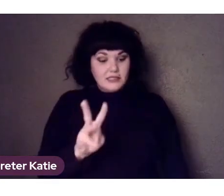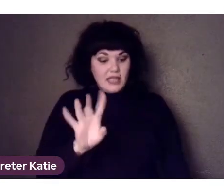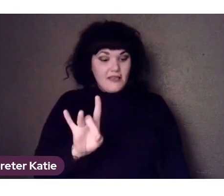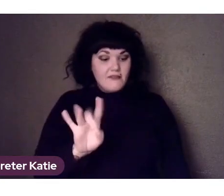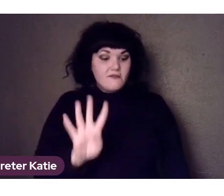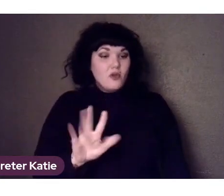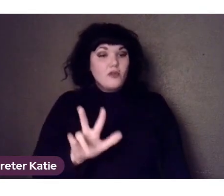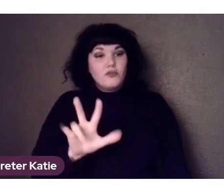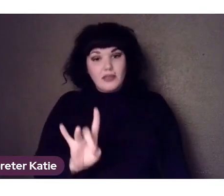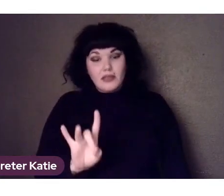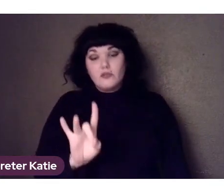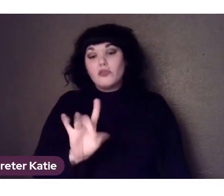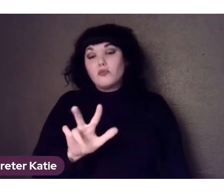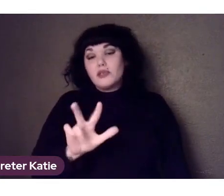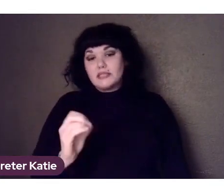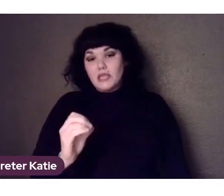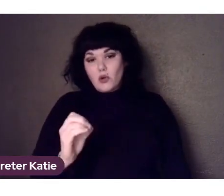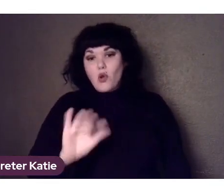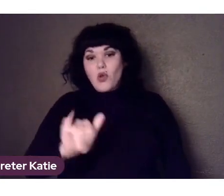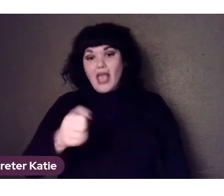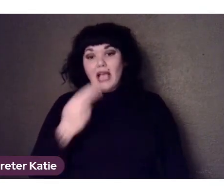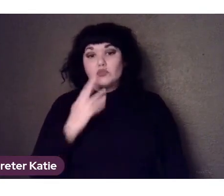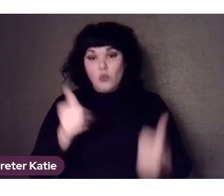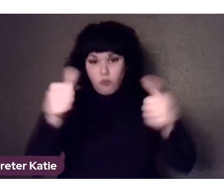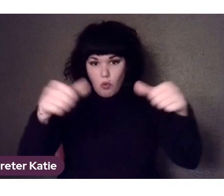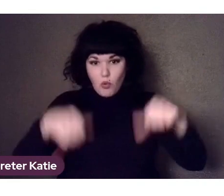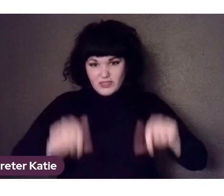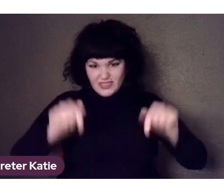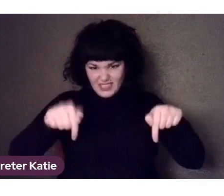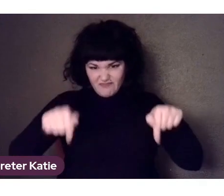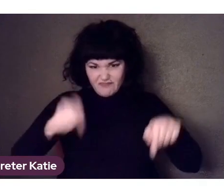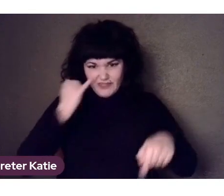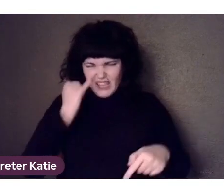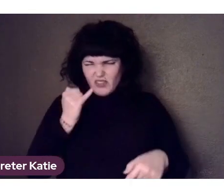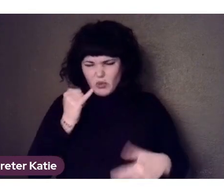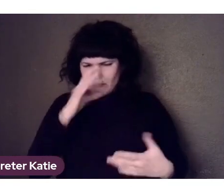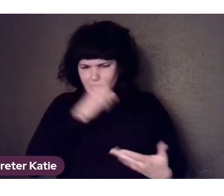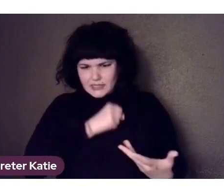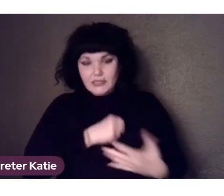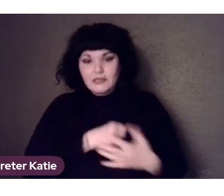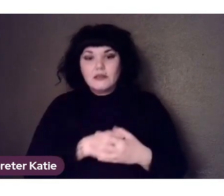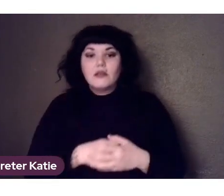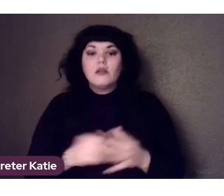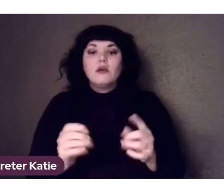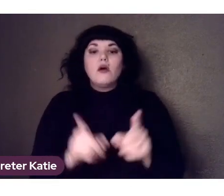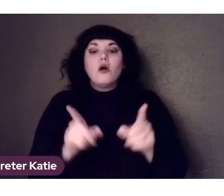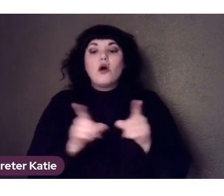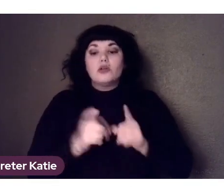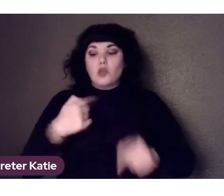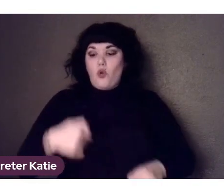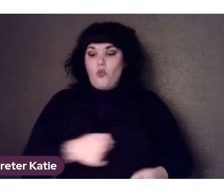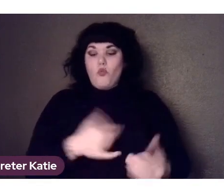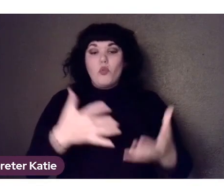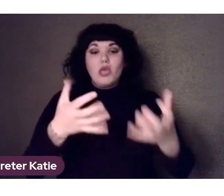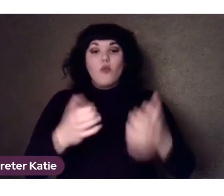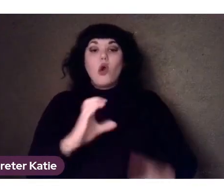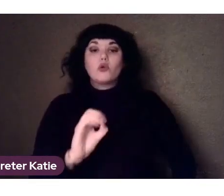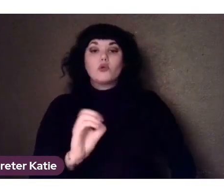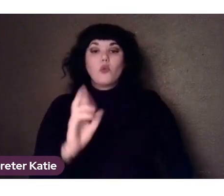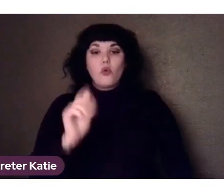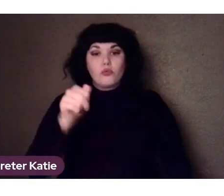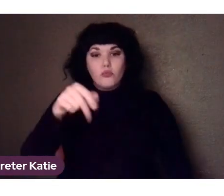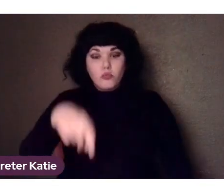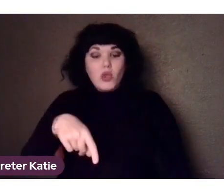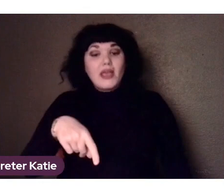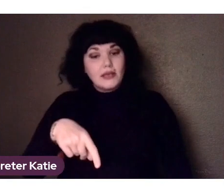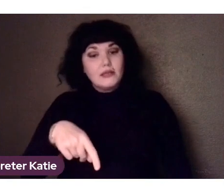517-684-3830. Ash will be dropping that in the chat if you didn't catch it. We're also seeking corporate sponsors for our Soul Fire Gala, which will be held